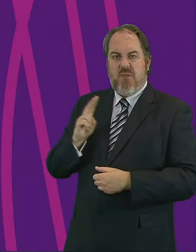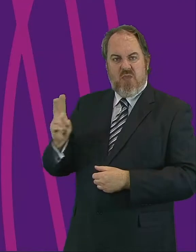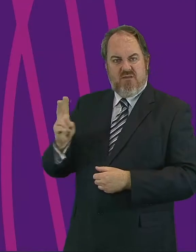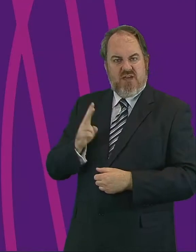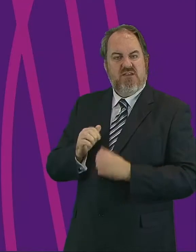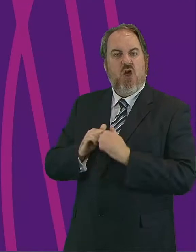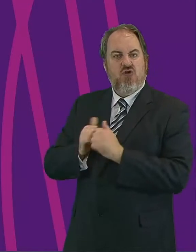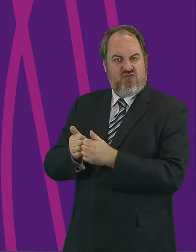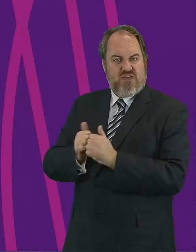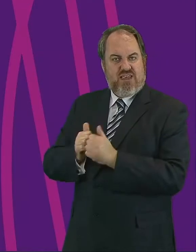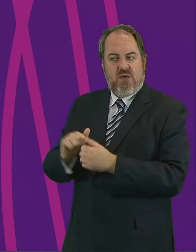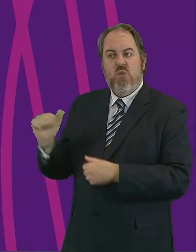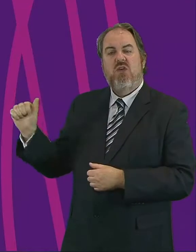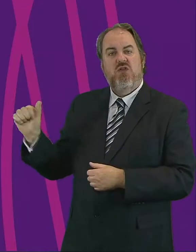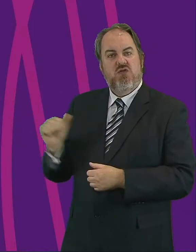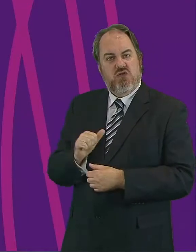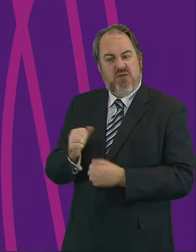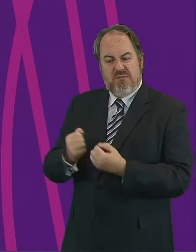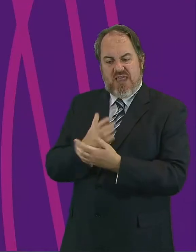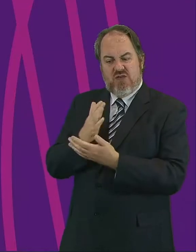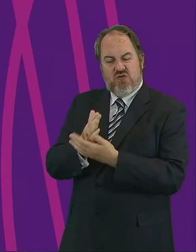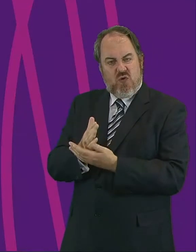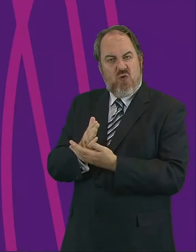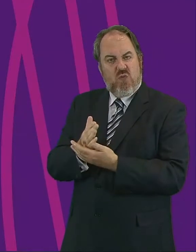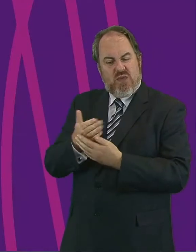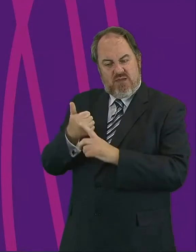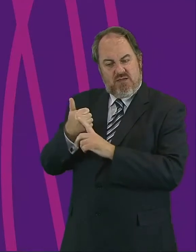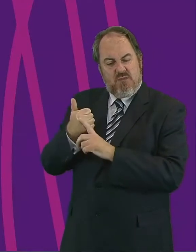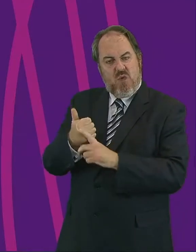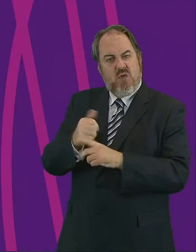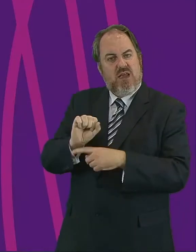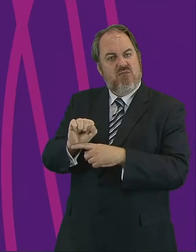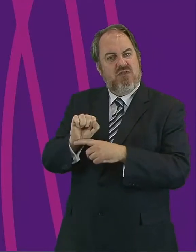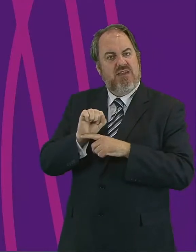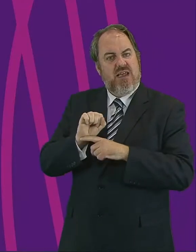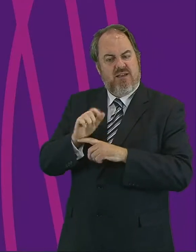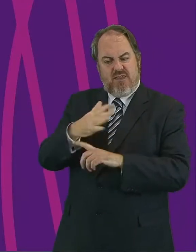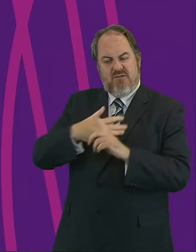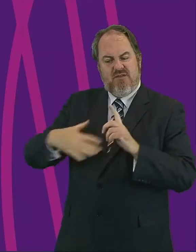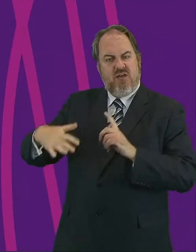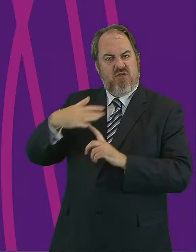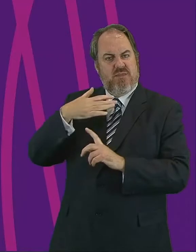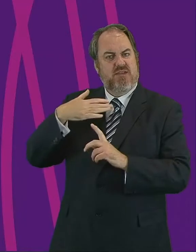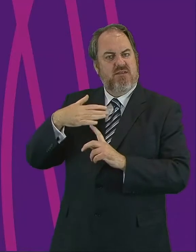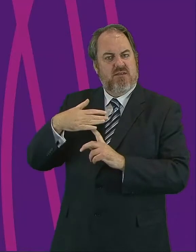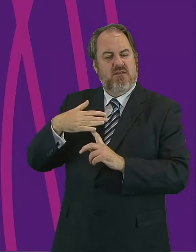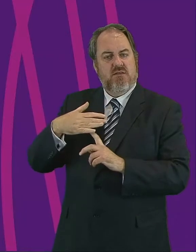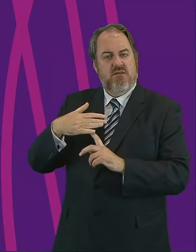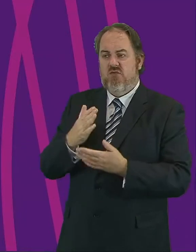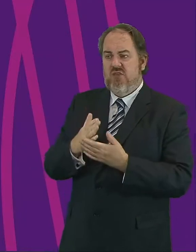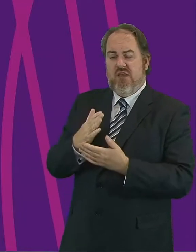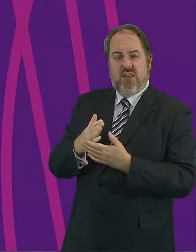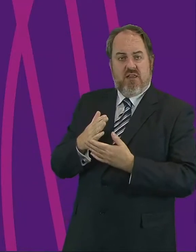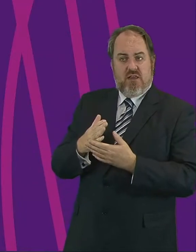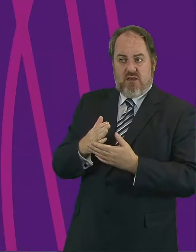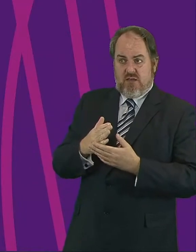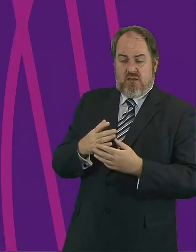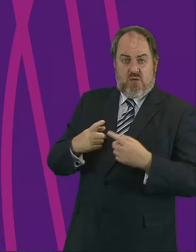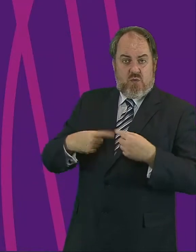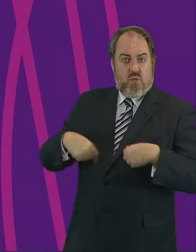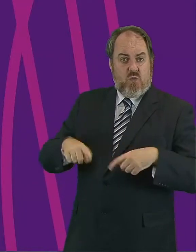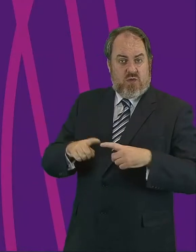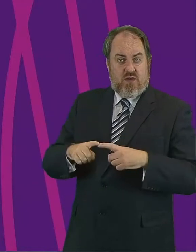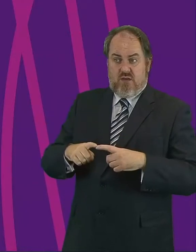this right in terms of environmental regulation. Now, the Cabinet Secretary for the Environment is bringing forward with